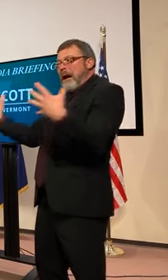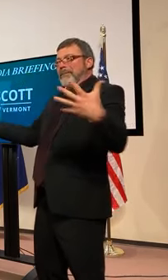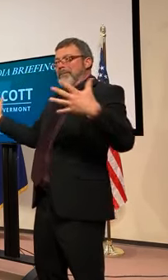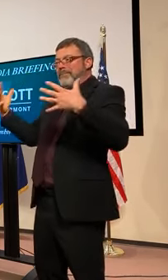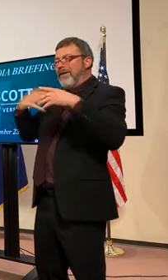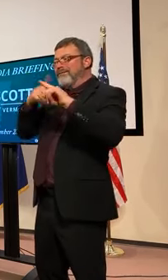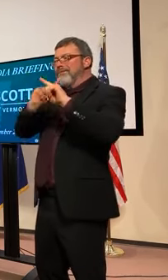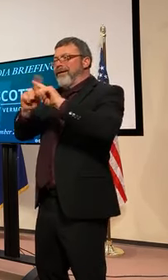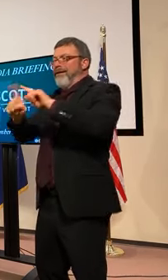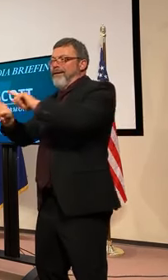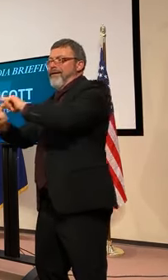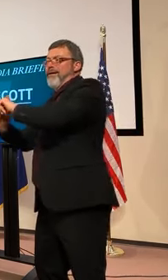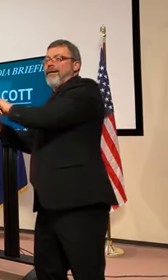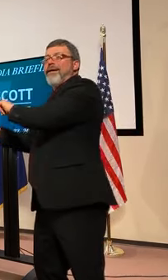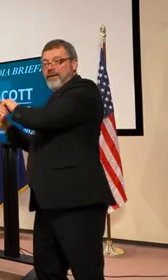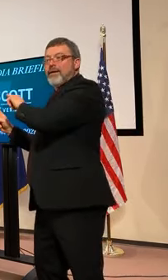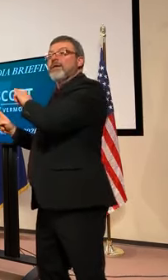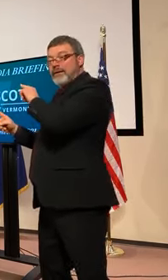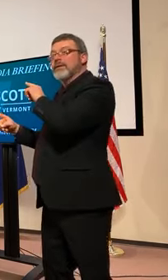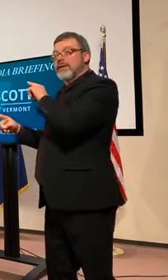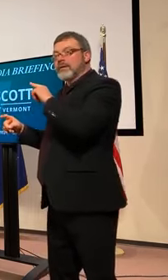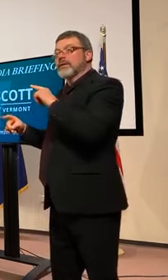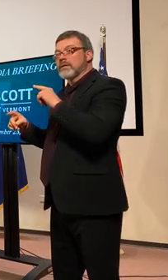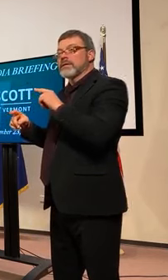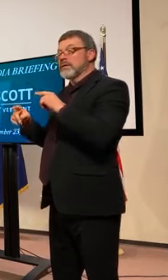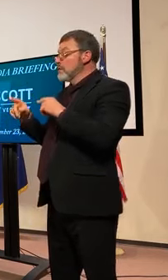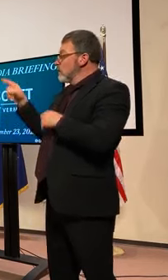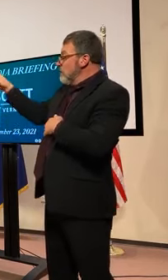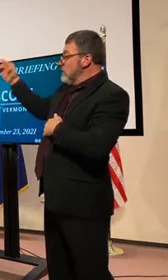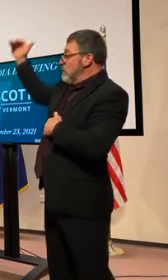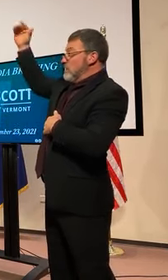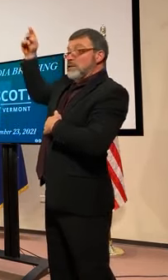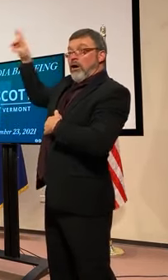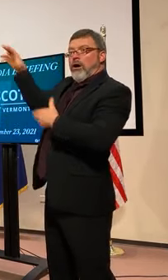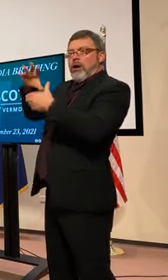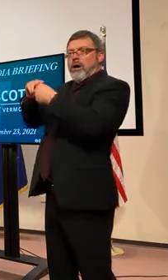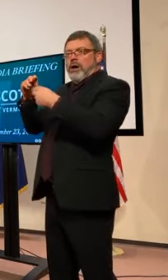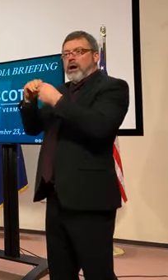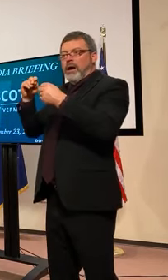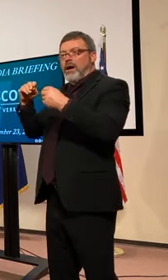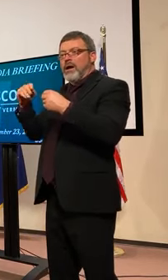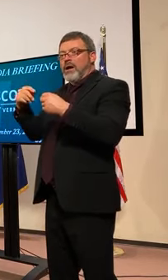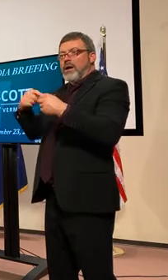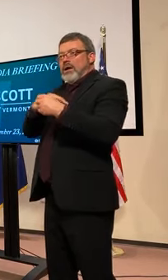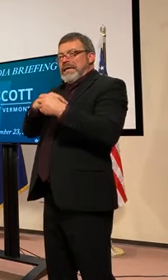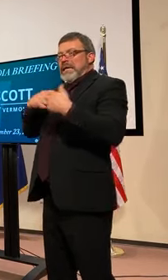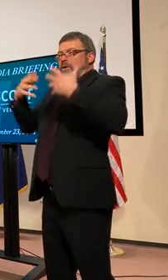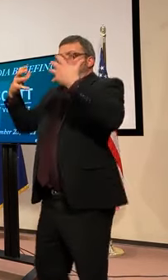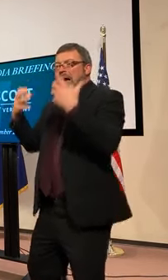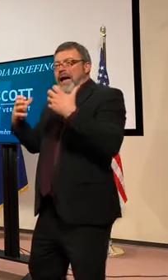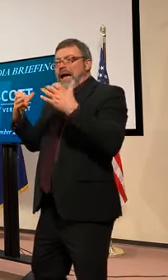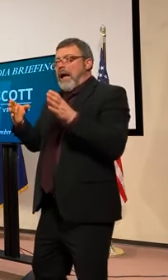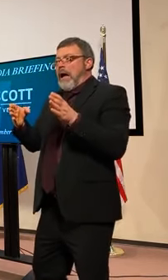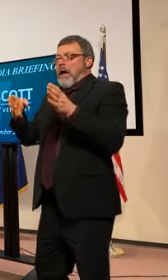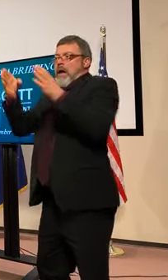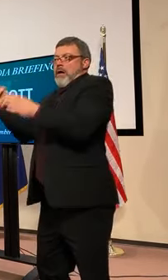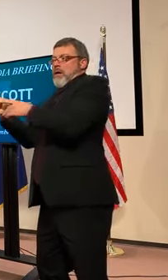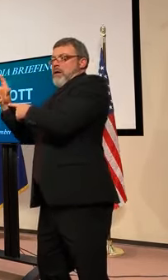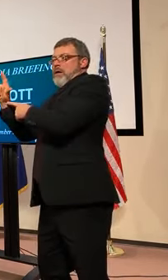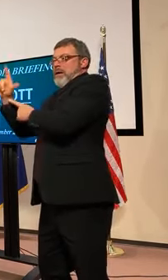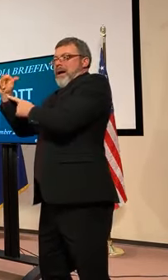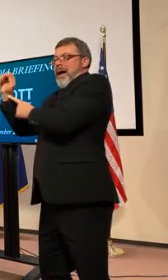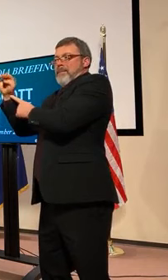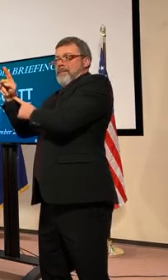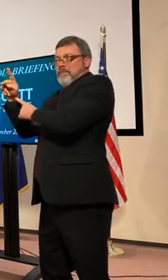As Commissioner Levine talked about, we are test driving LAMP tests, which are